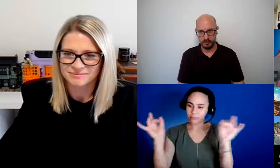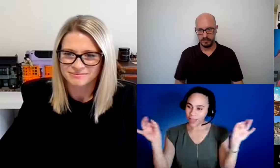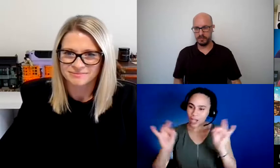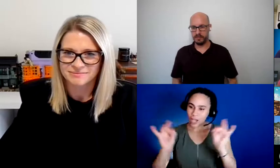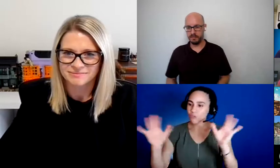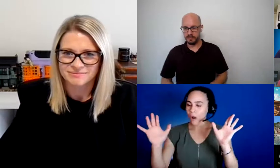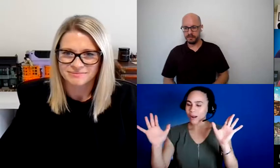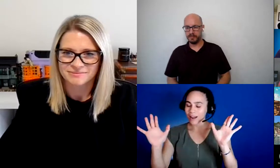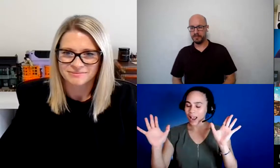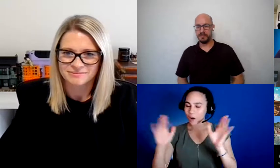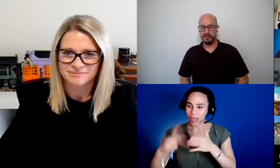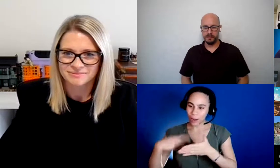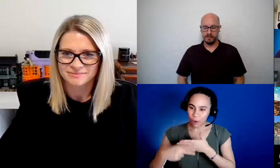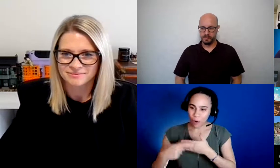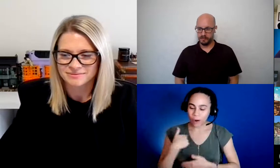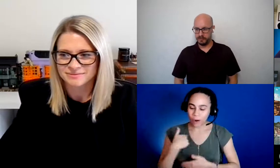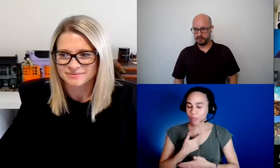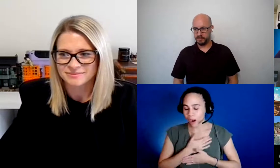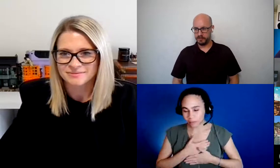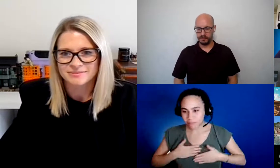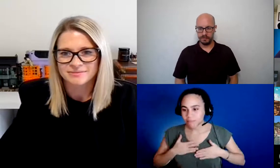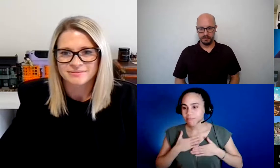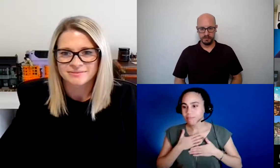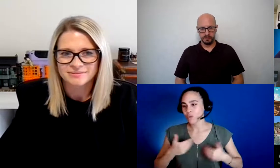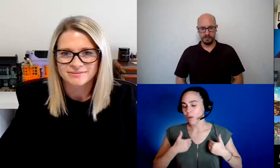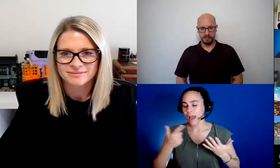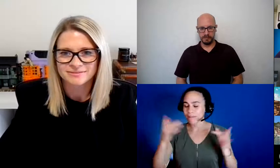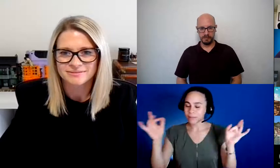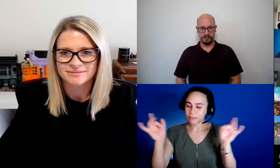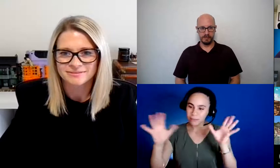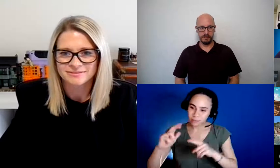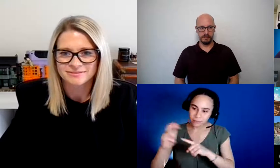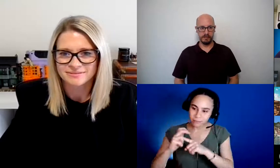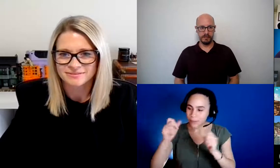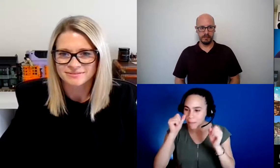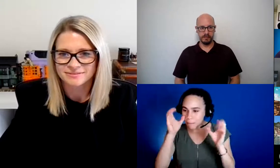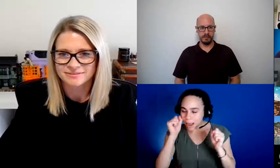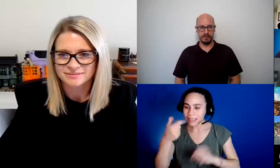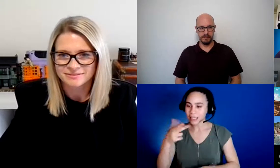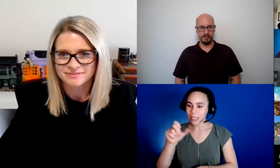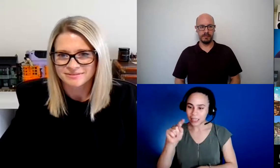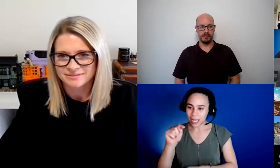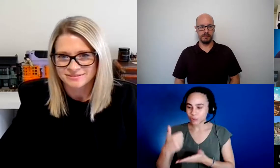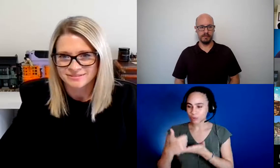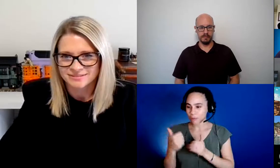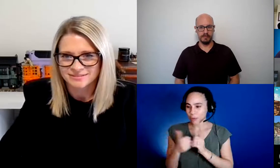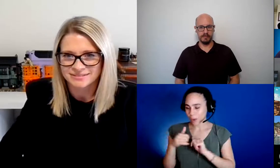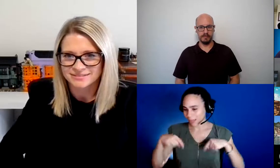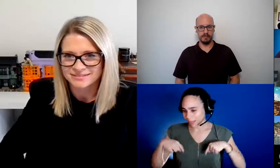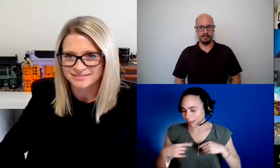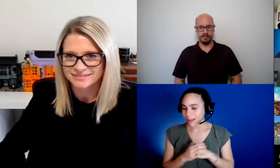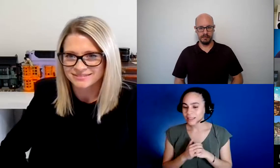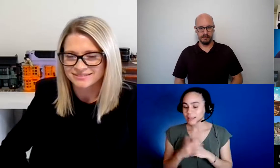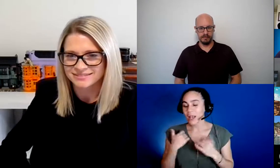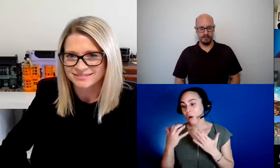and we're pleased to have an extraordinary guest to help us with this. So I want to thank you for each one of your time